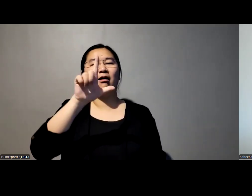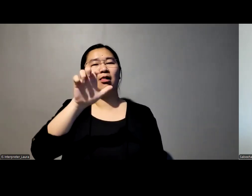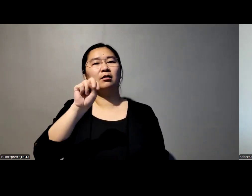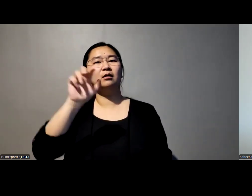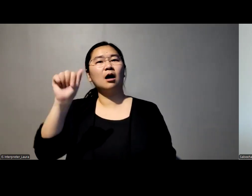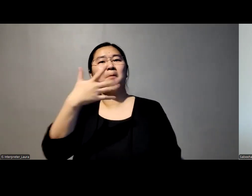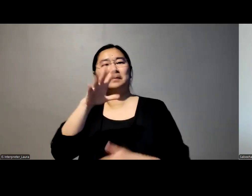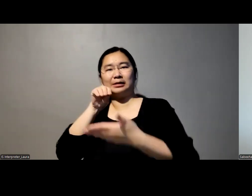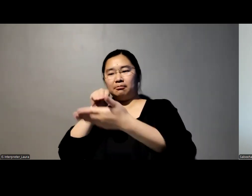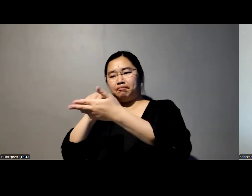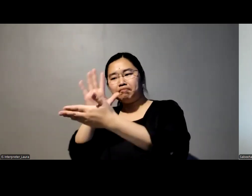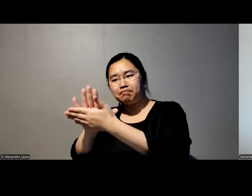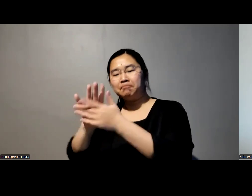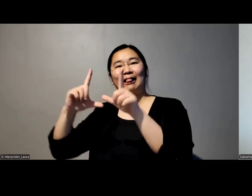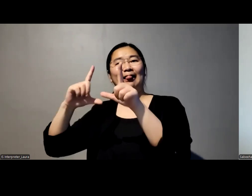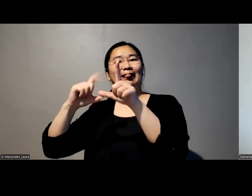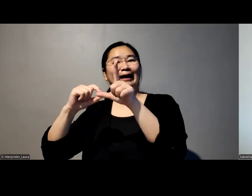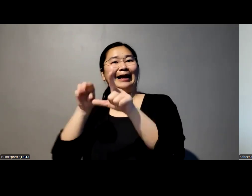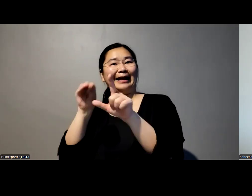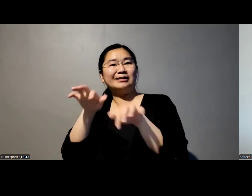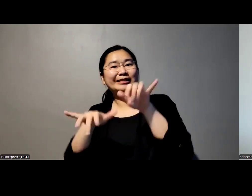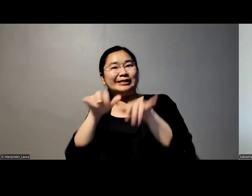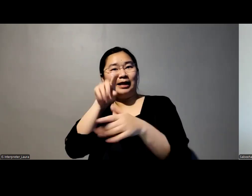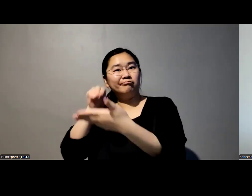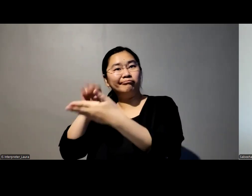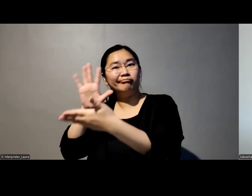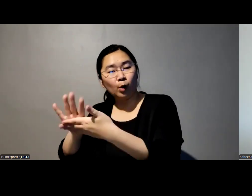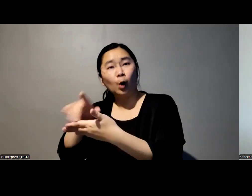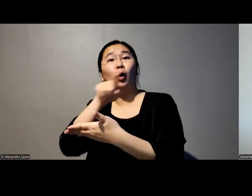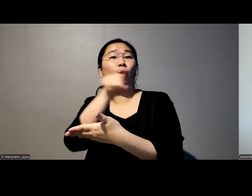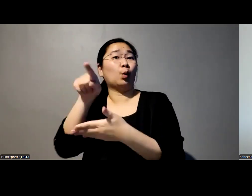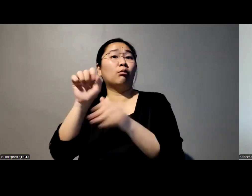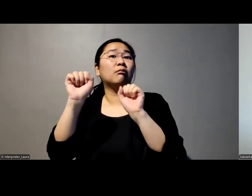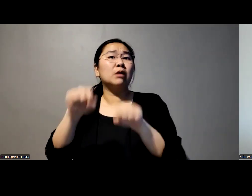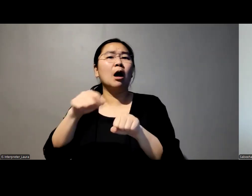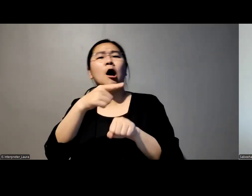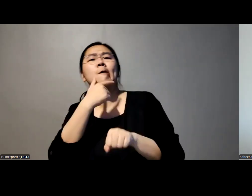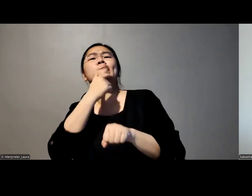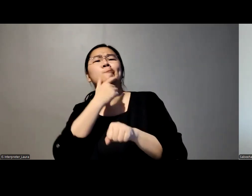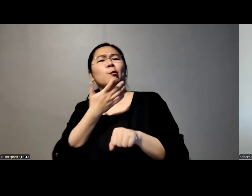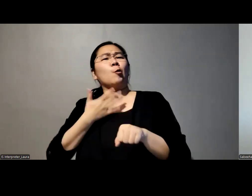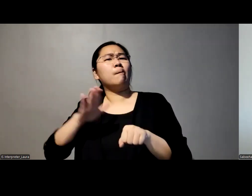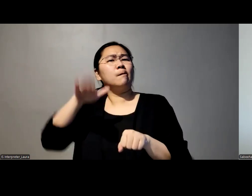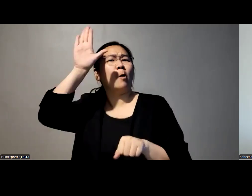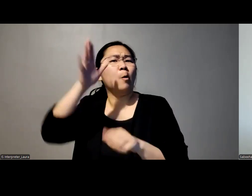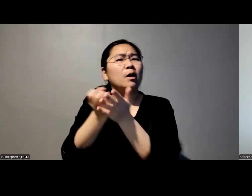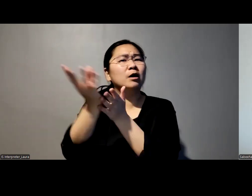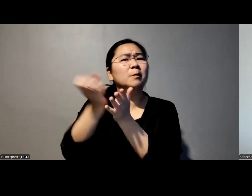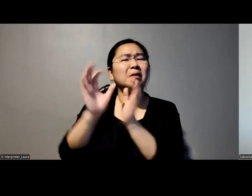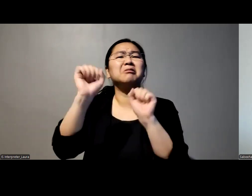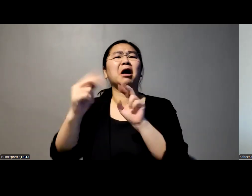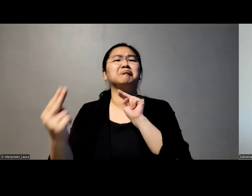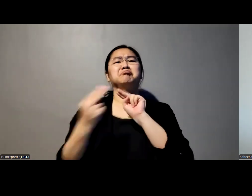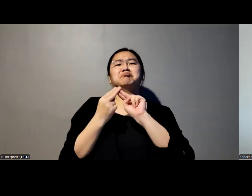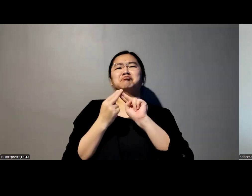the website. The webinar recordings will be placed there as well. And I would also just like to highlight some